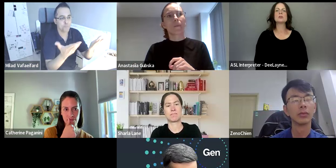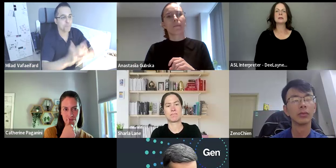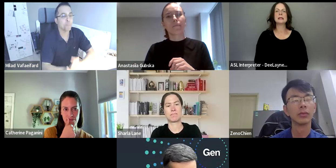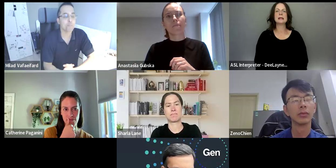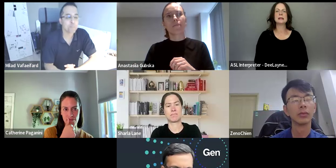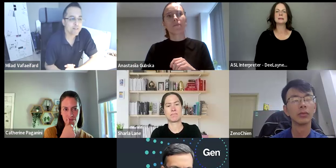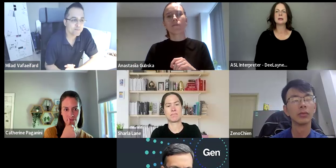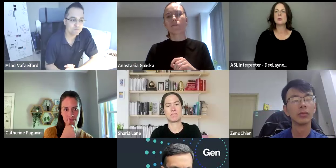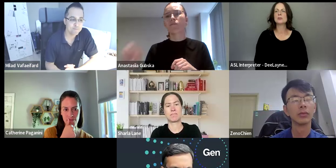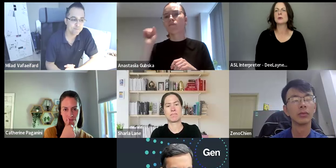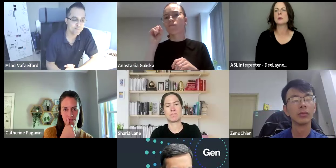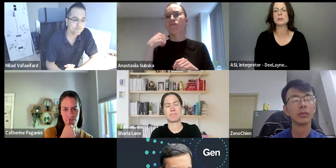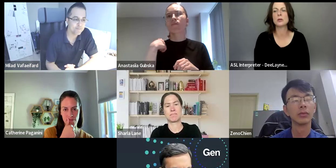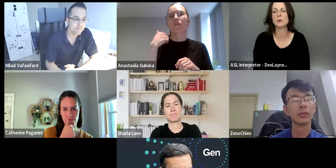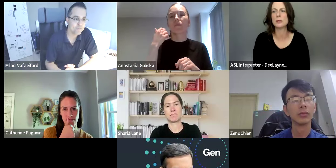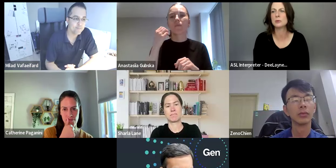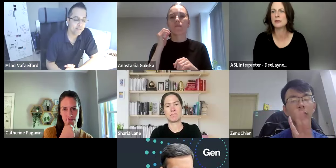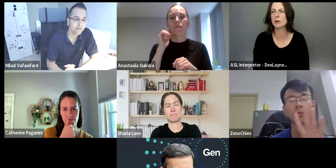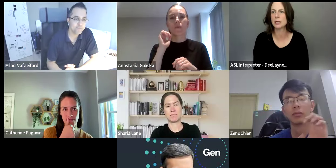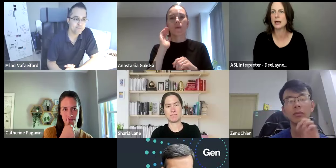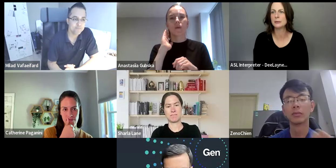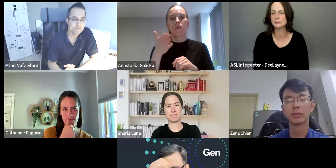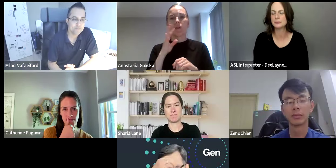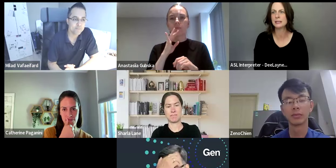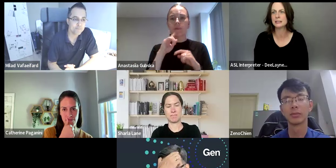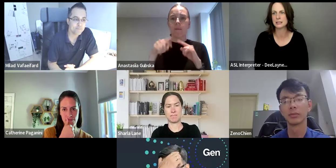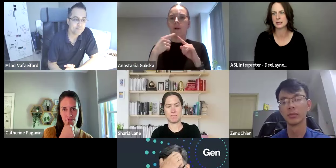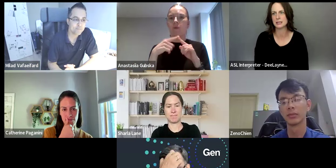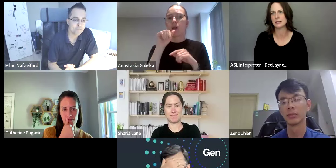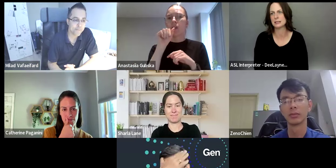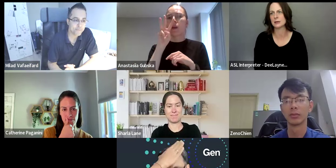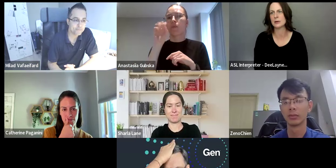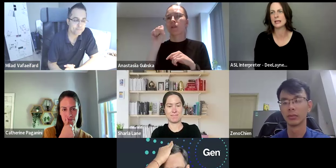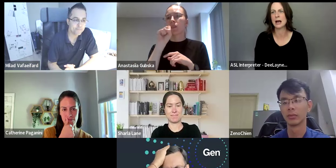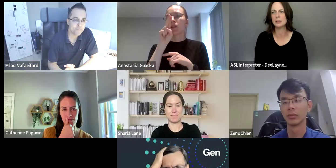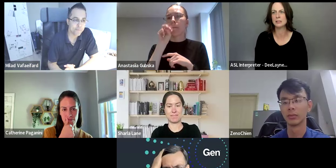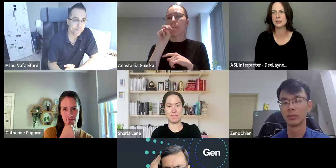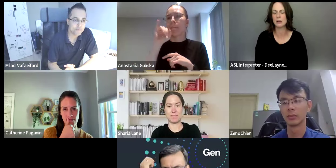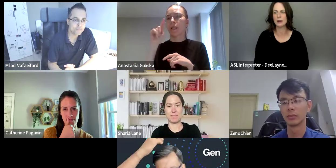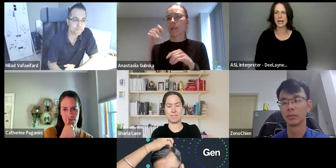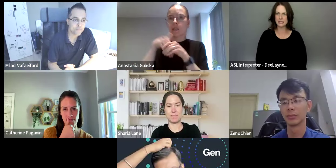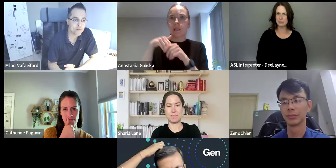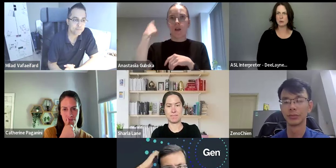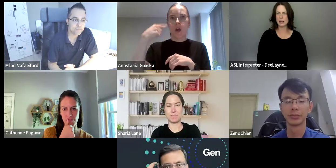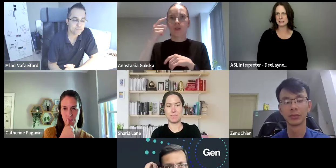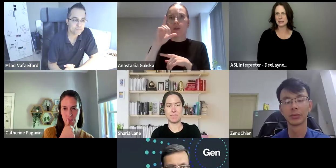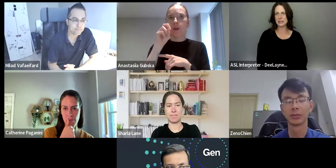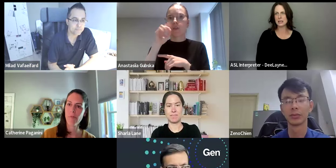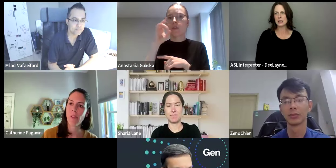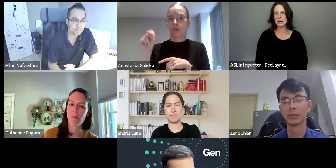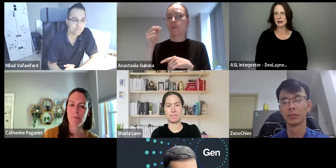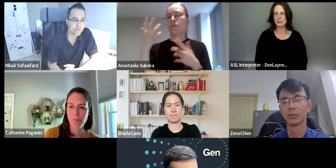I'm just wondering what's going on with you because we don't have Rob today. Anastasia says, okay, yeah, I'm going to talk about